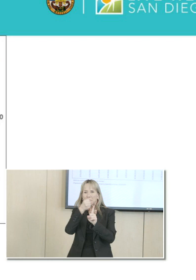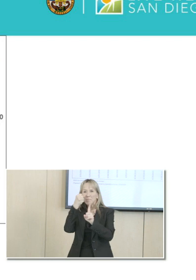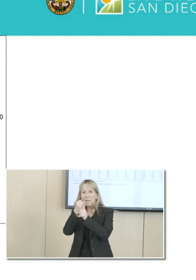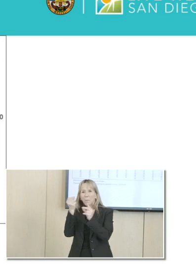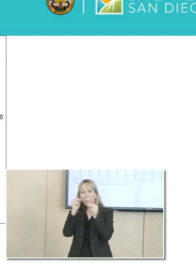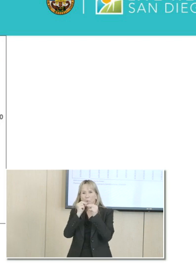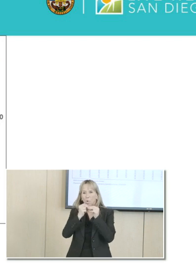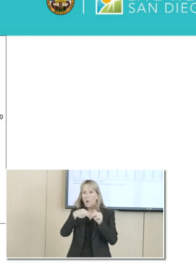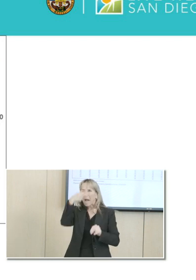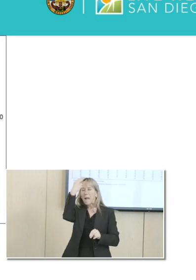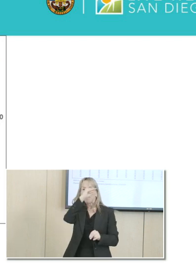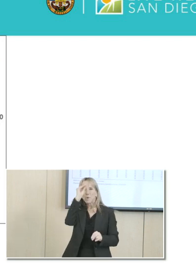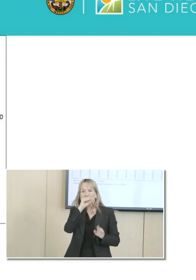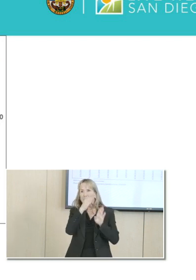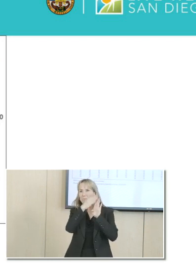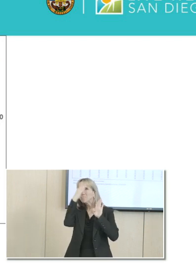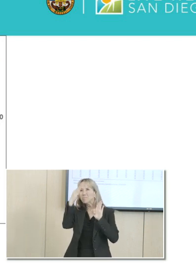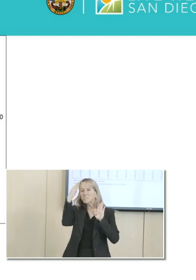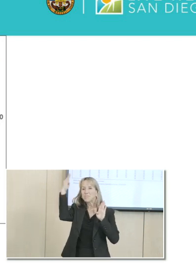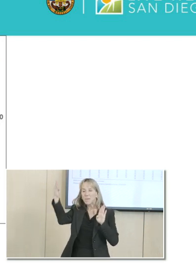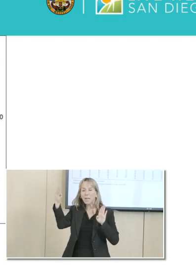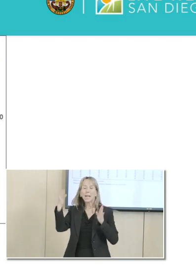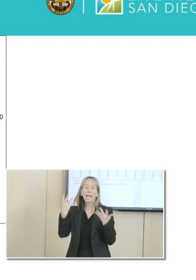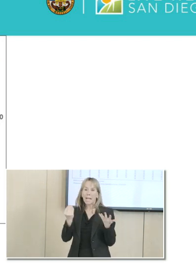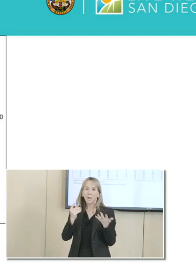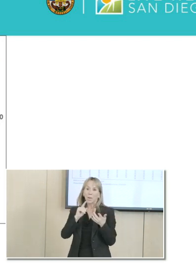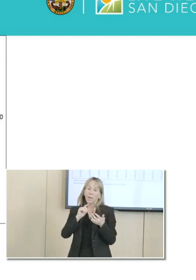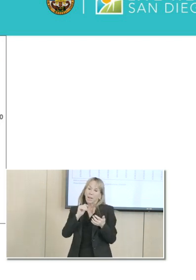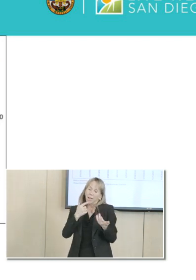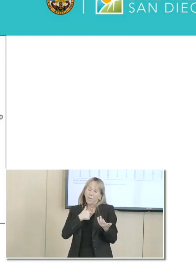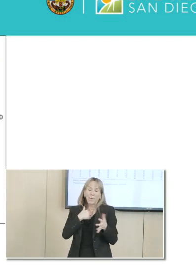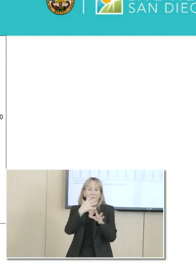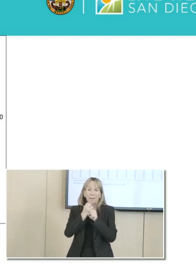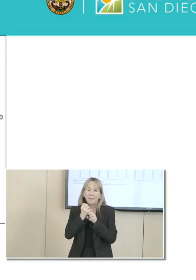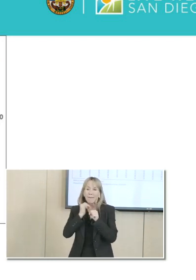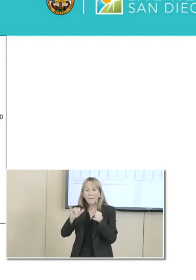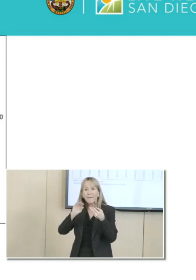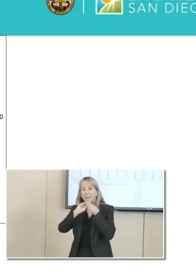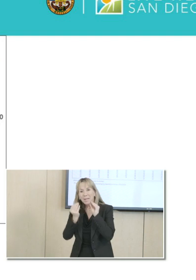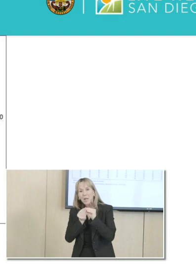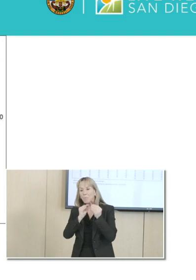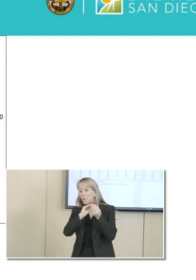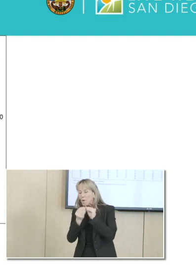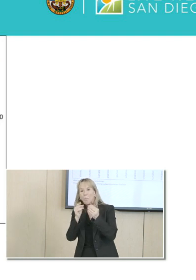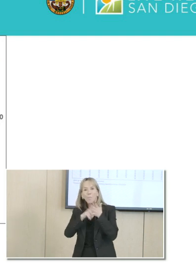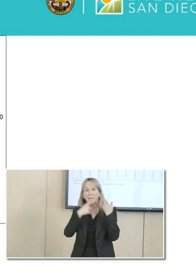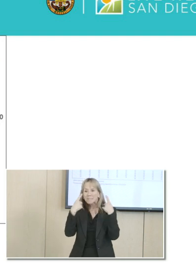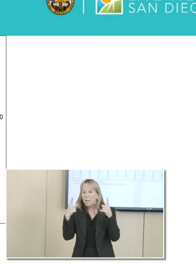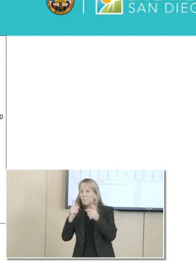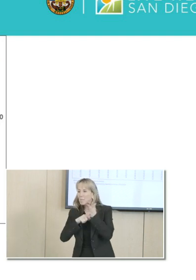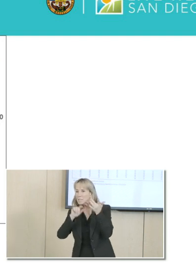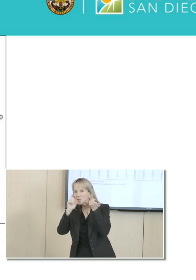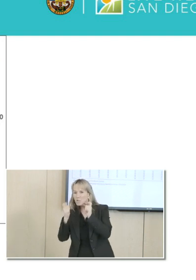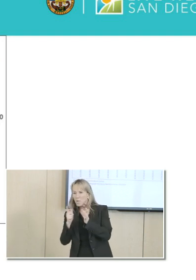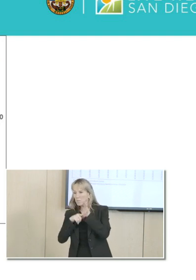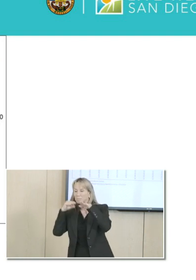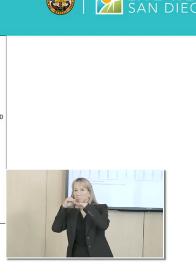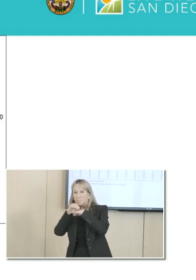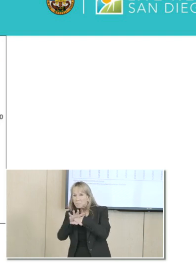given various inputs and changes that may be taking place as far